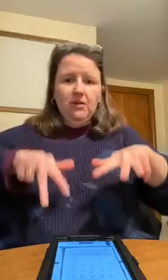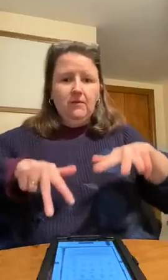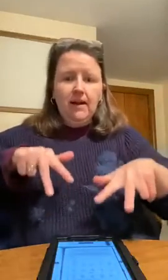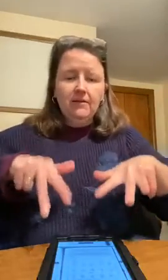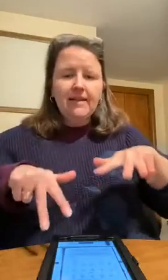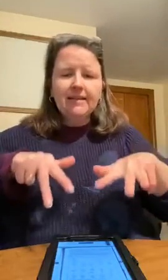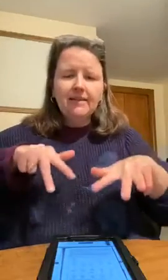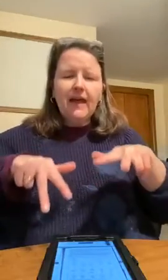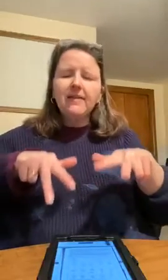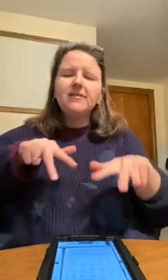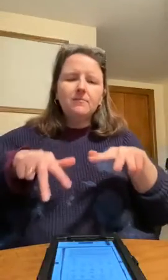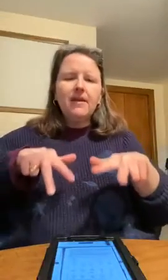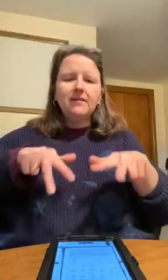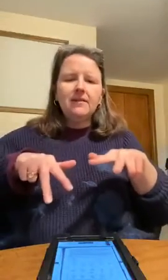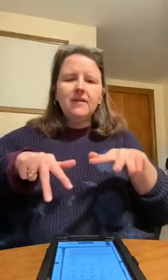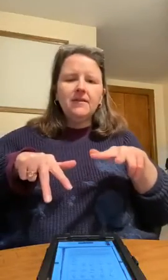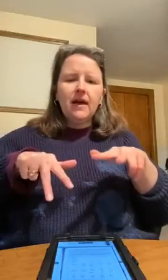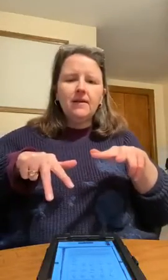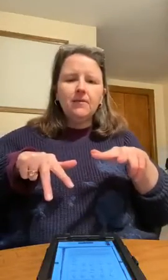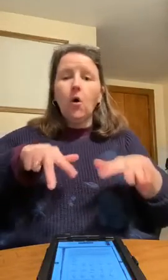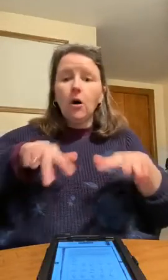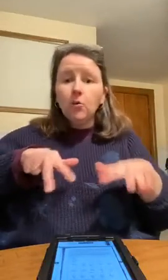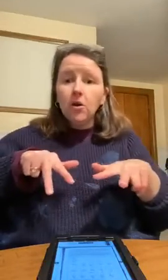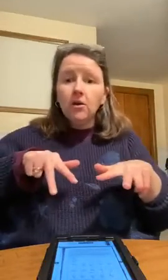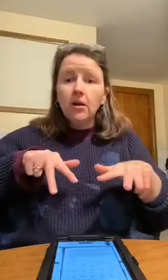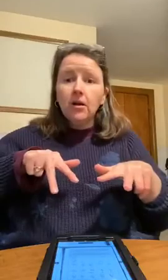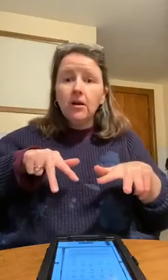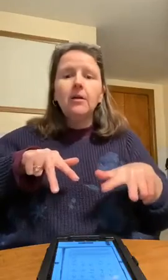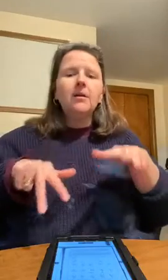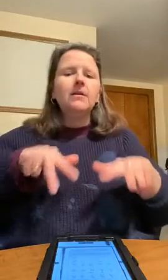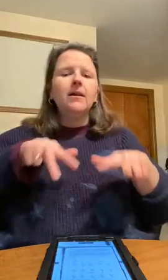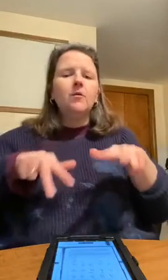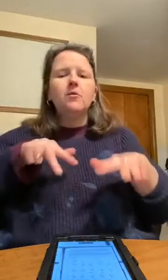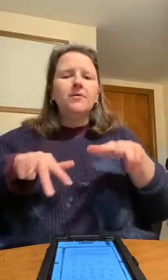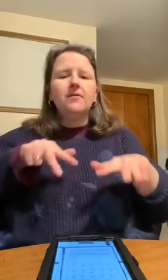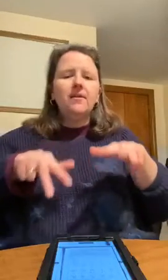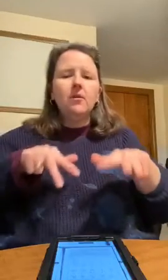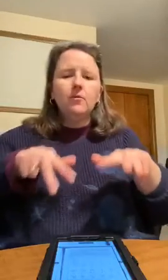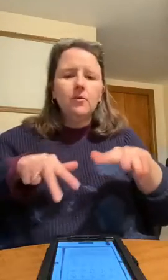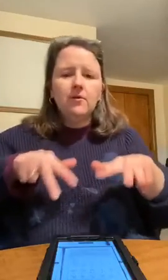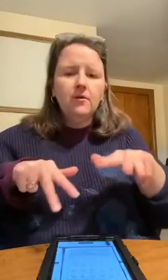around, that's basically the sign for awkward. Like, oh, it's really awkward.